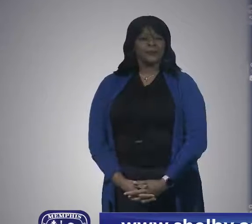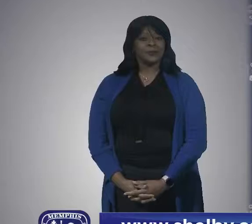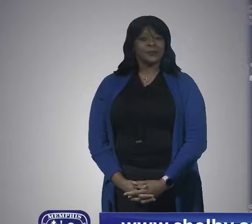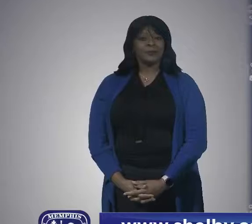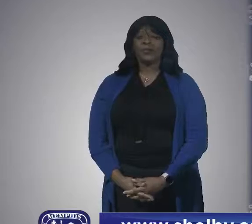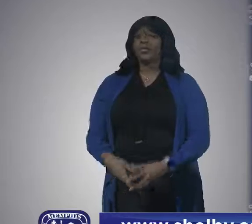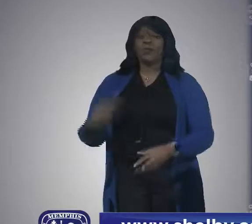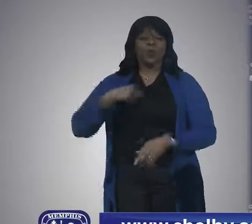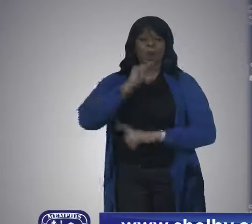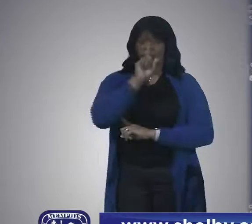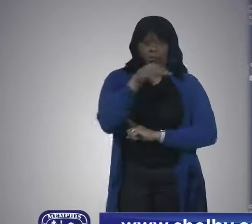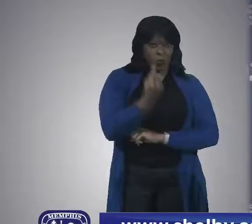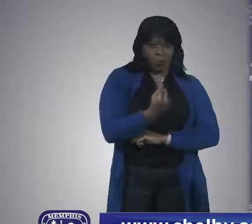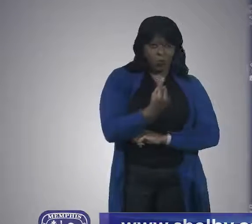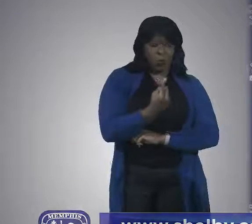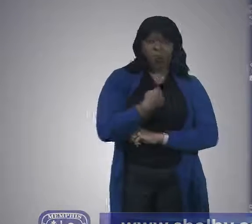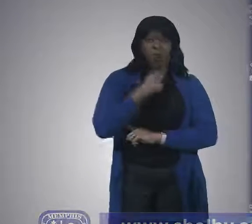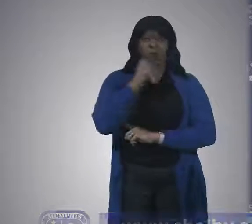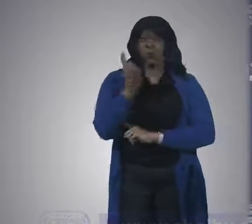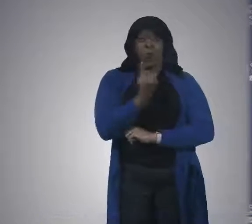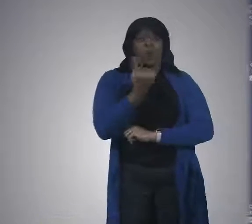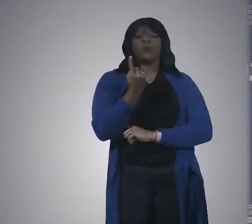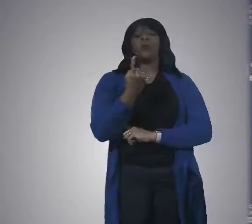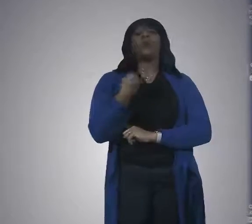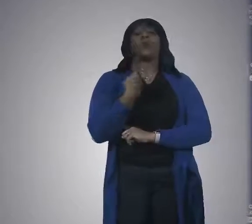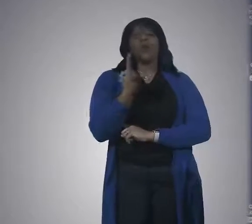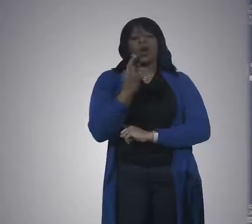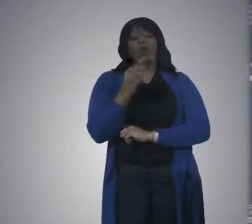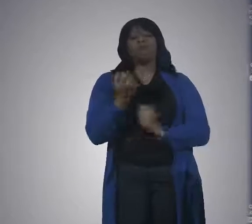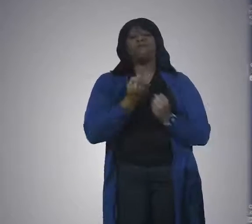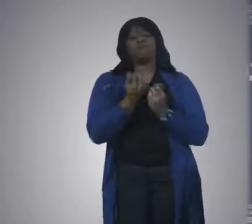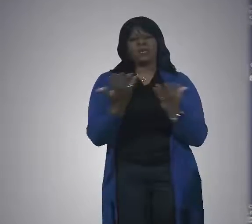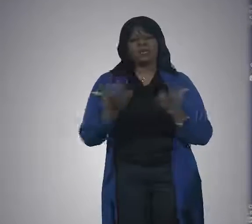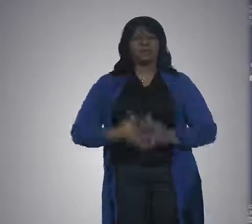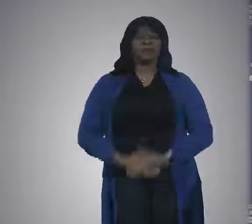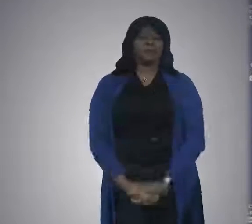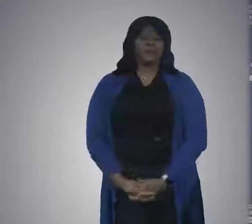We're not the sole, we're not the only, we're one of many.